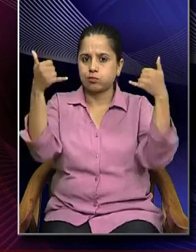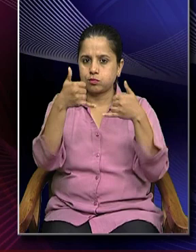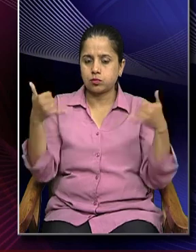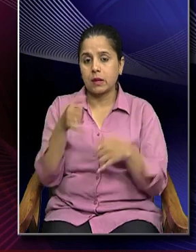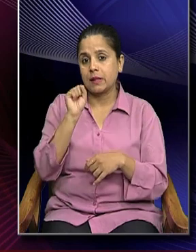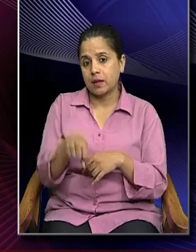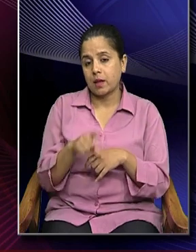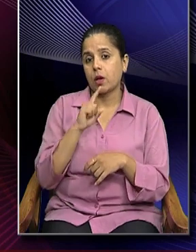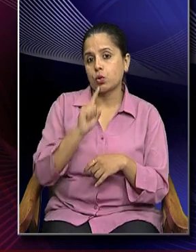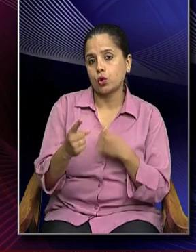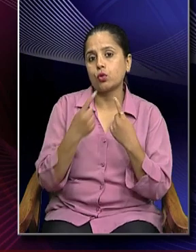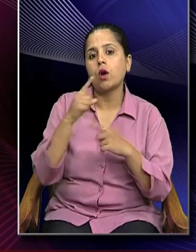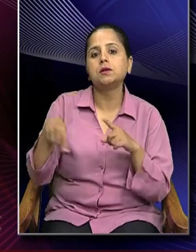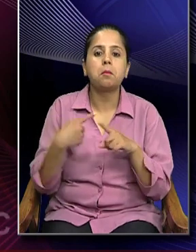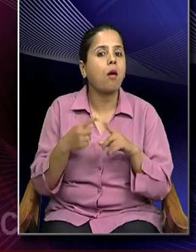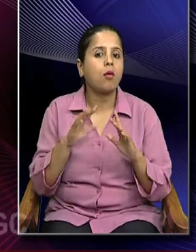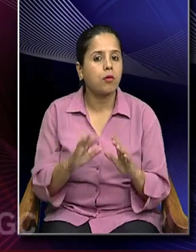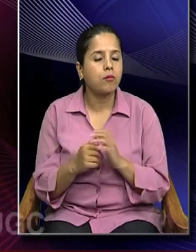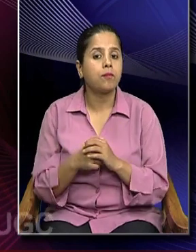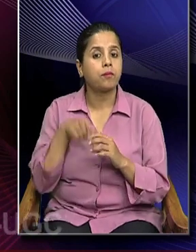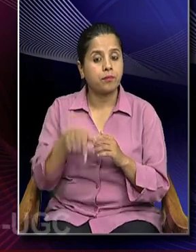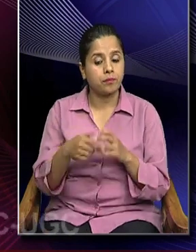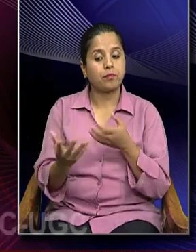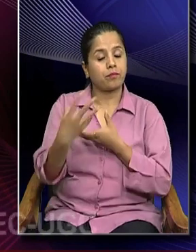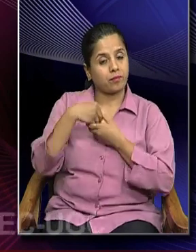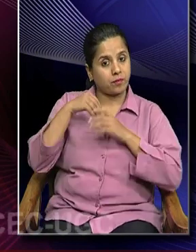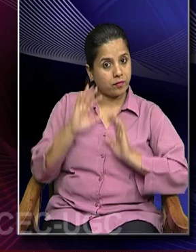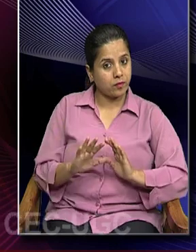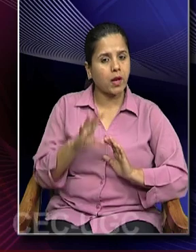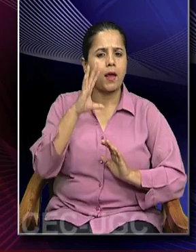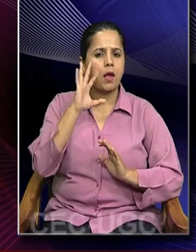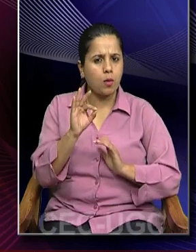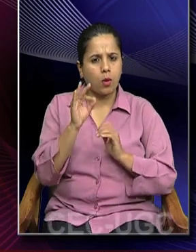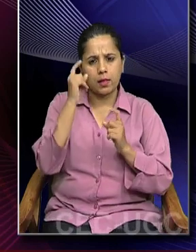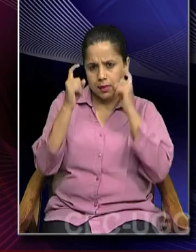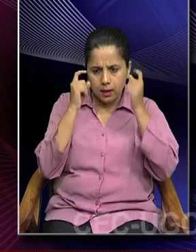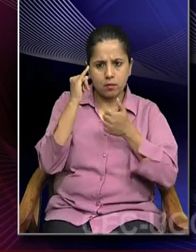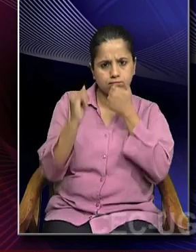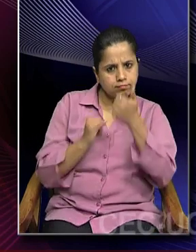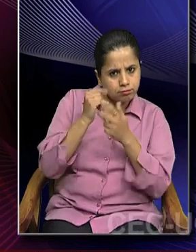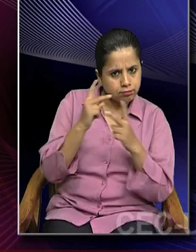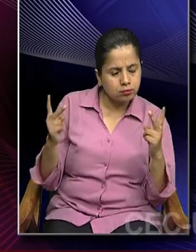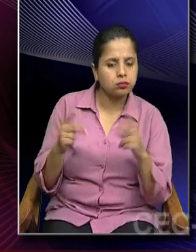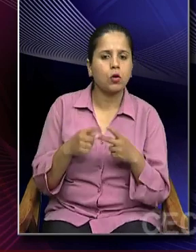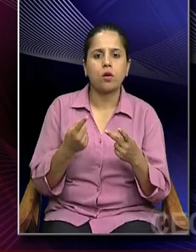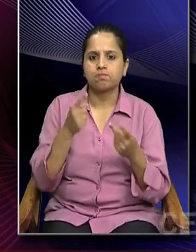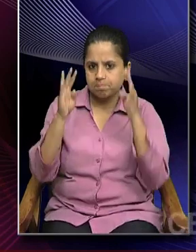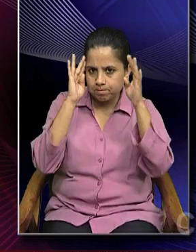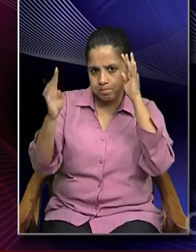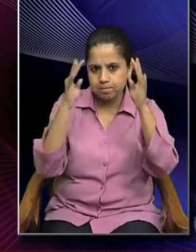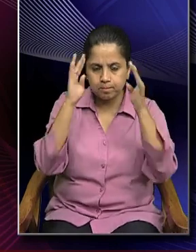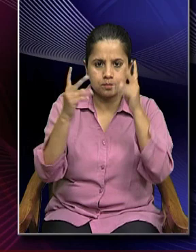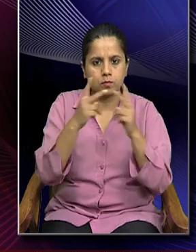definitely which talks about it. It cultivates the critical thinking, creativity amongst